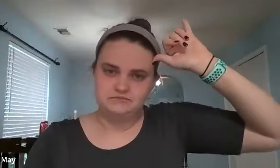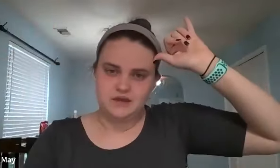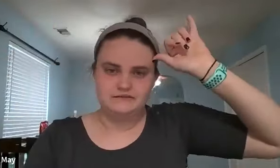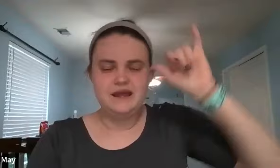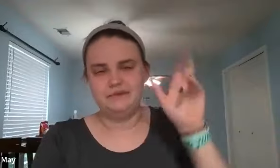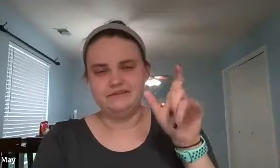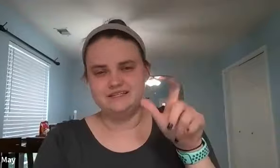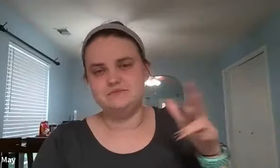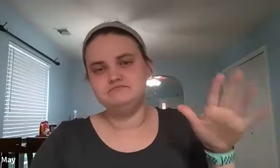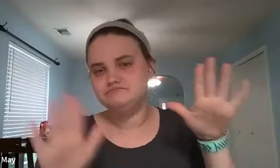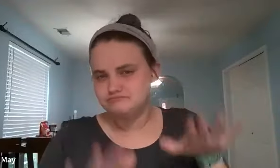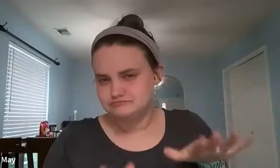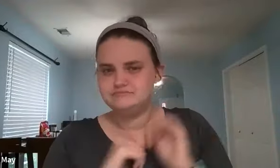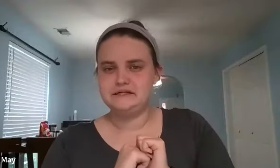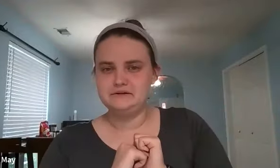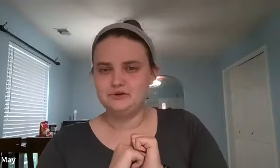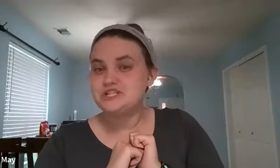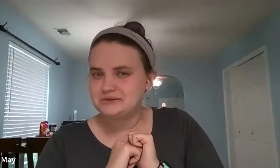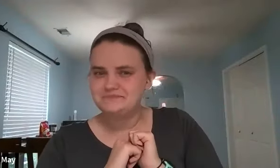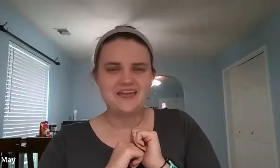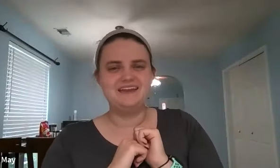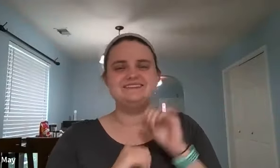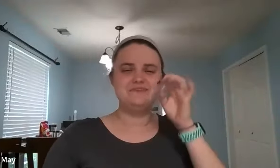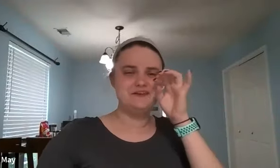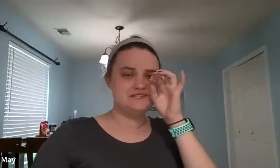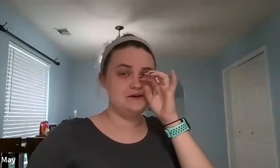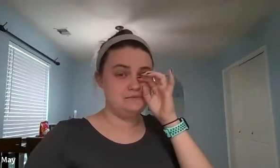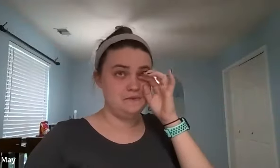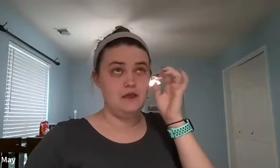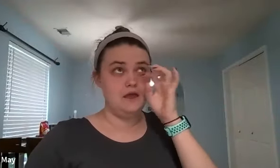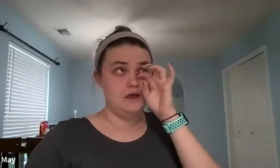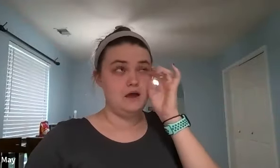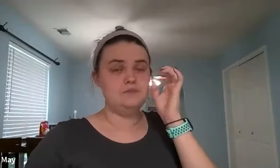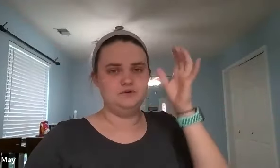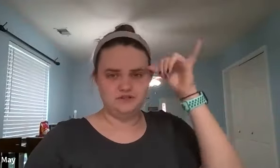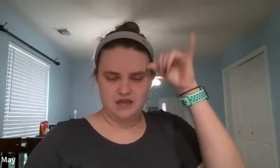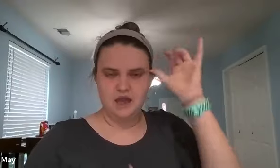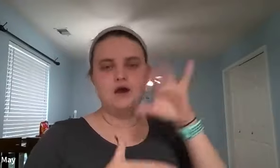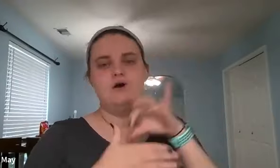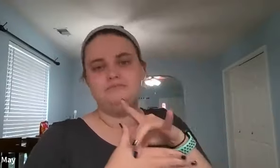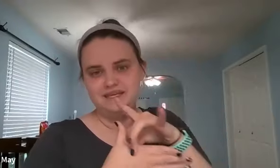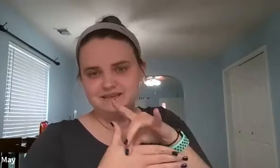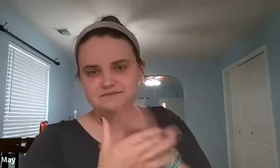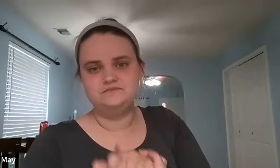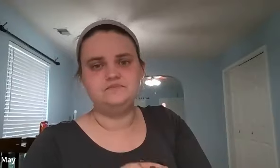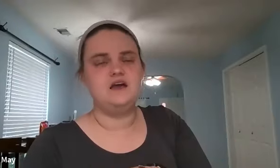kind of not being lazy, but being a little more chill, I guess. So you would do cow, meat,